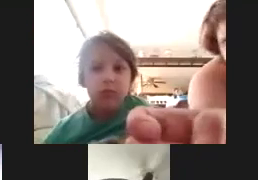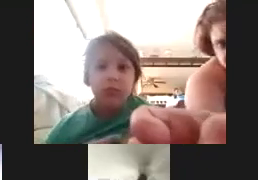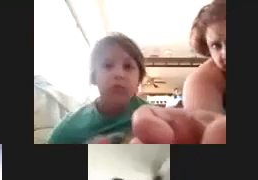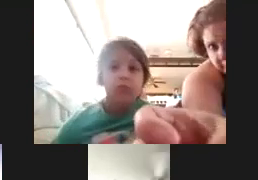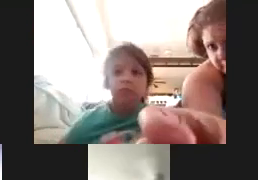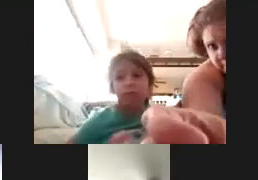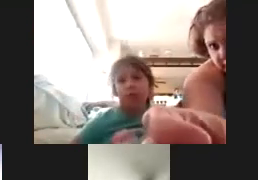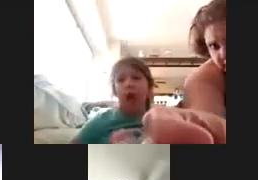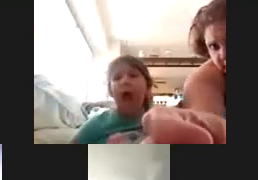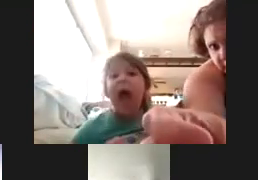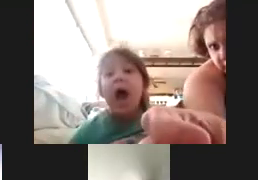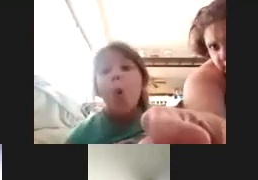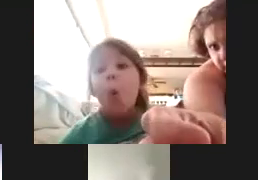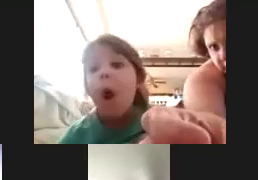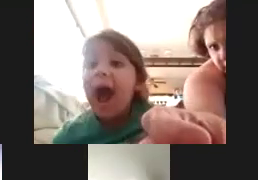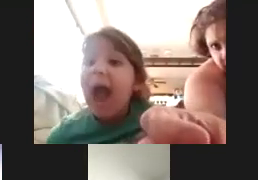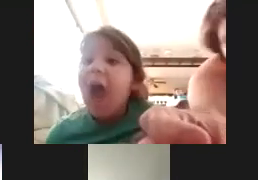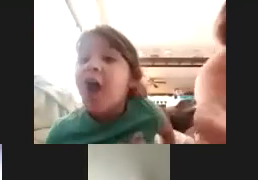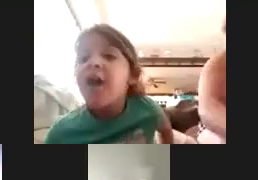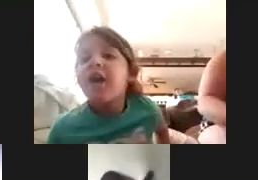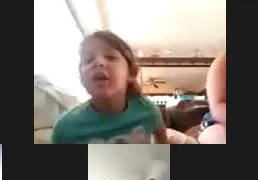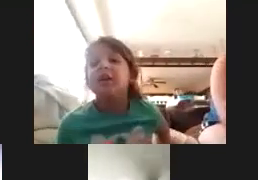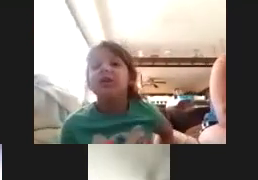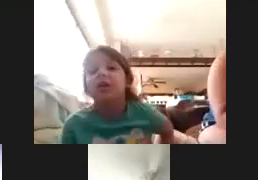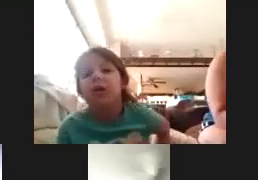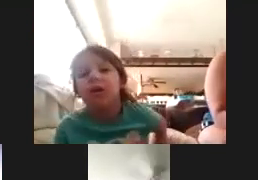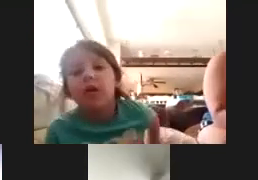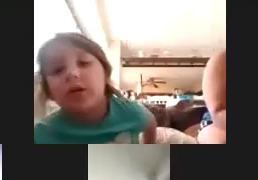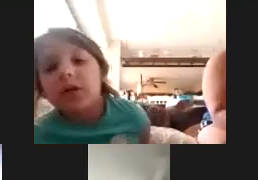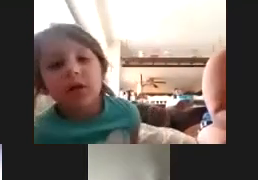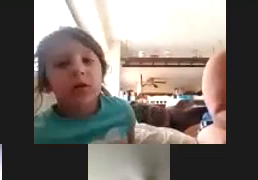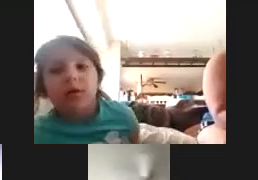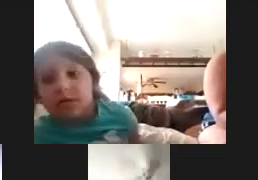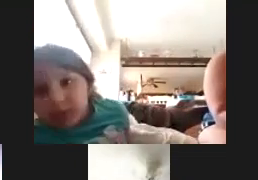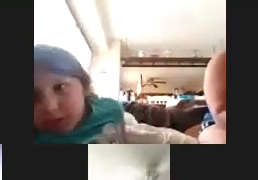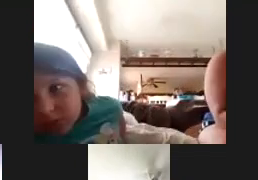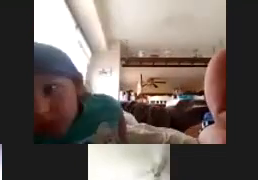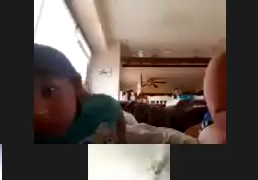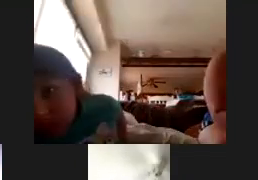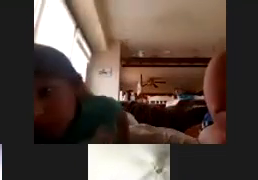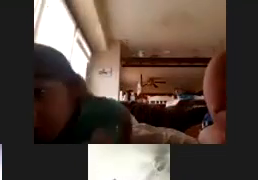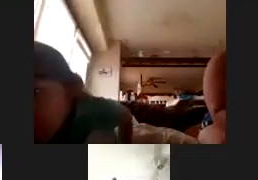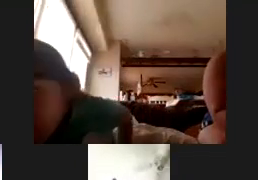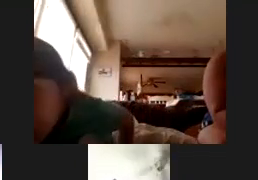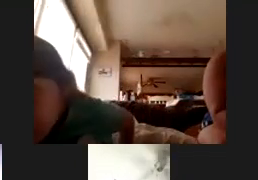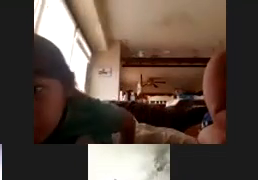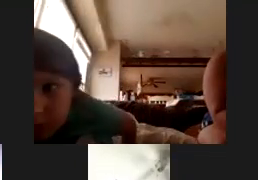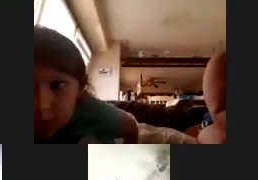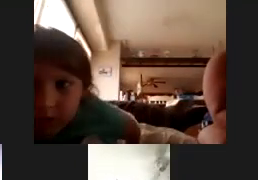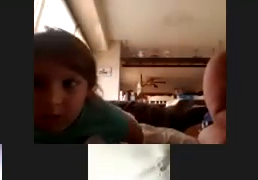there about the community that we serve. So we've been doing this work for many, many years.